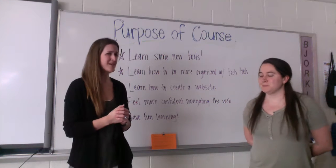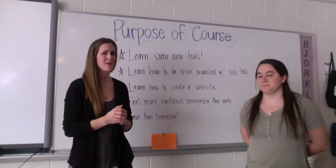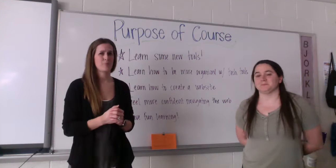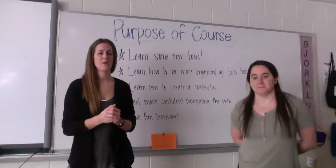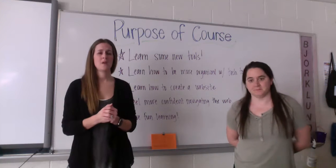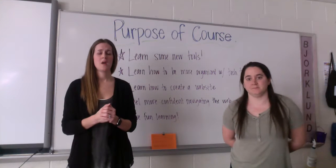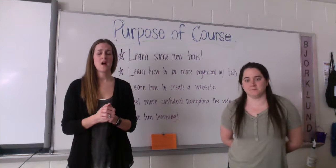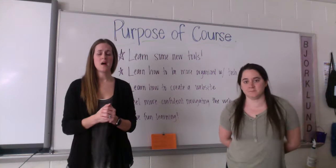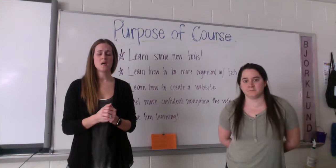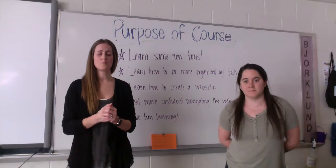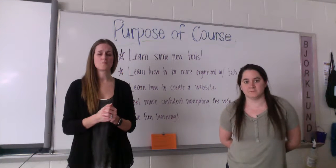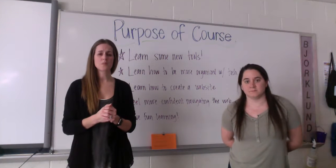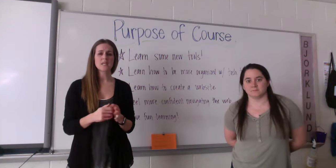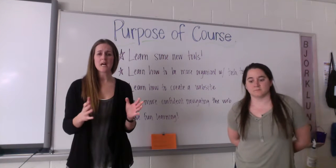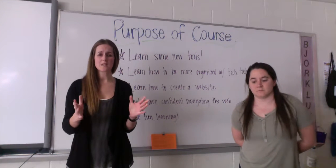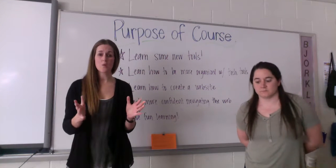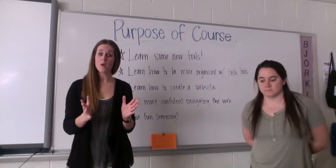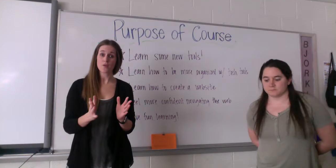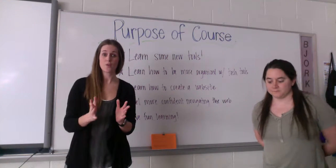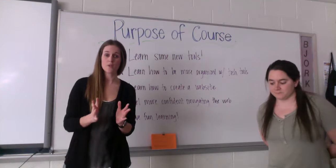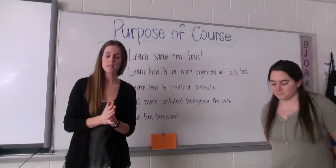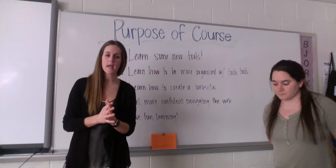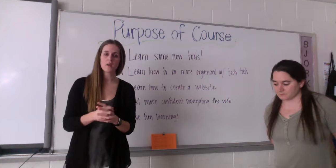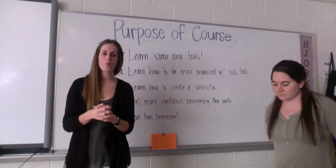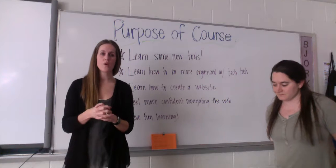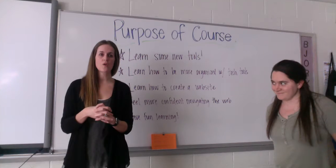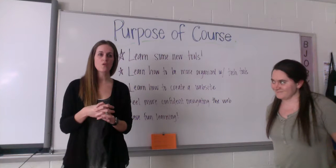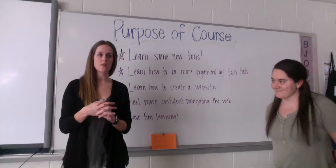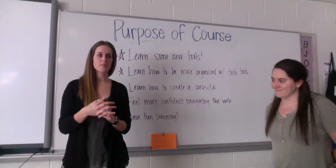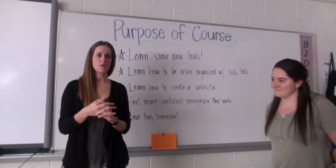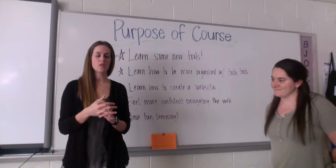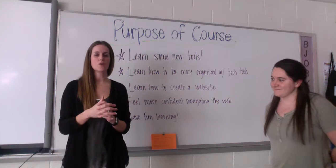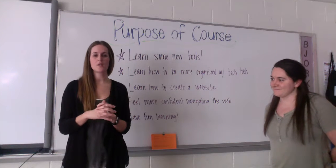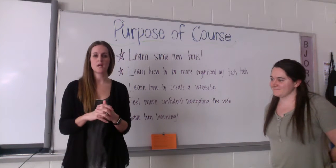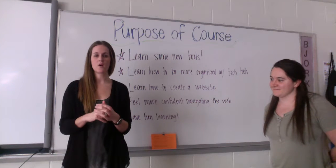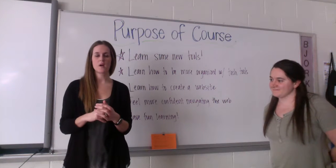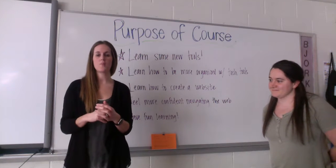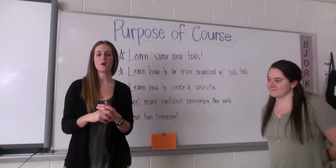Keep. So one of the Googles, and we are going to be learning how to help us